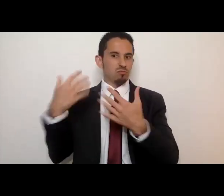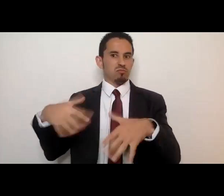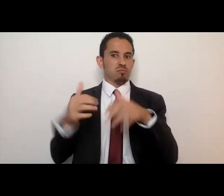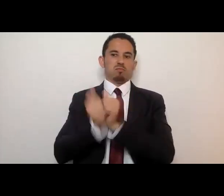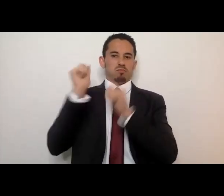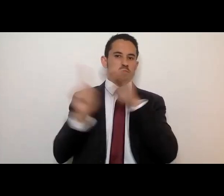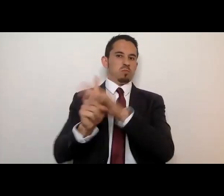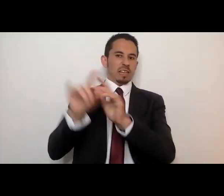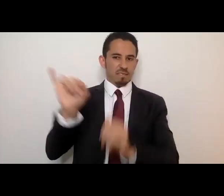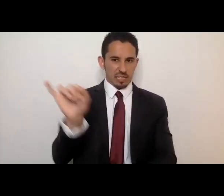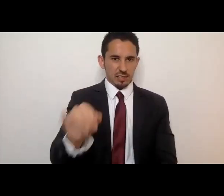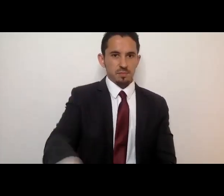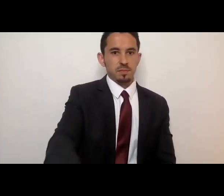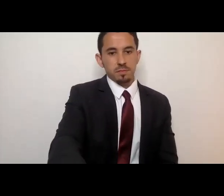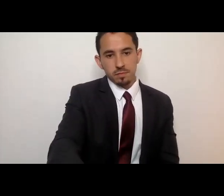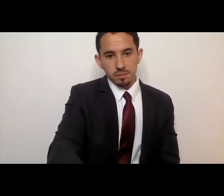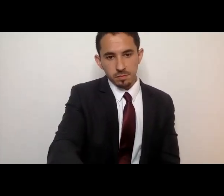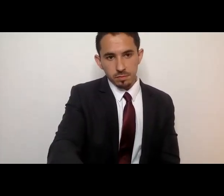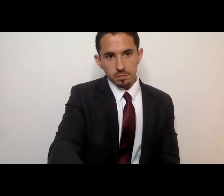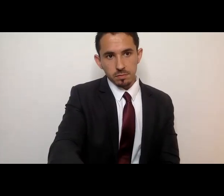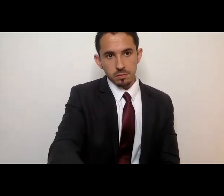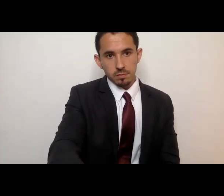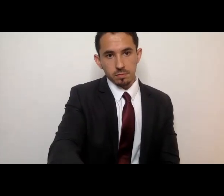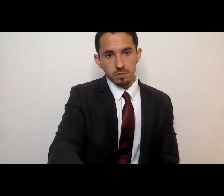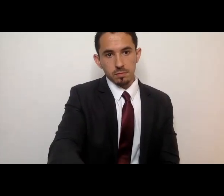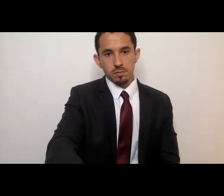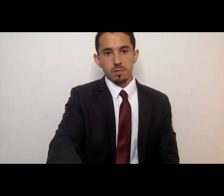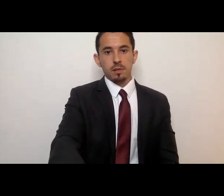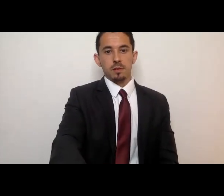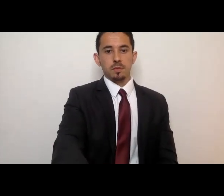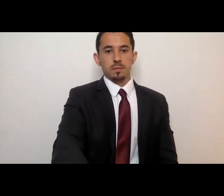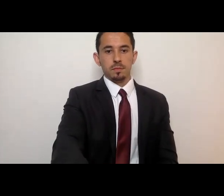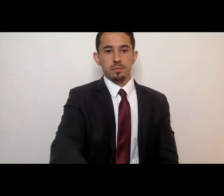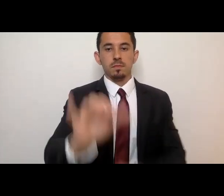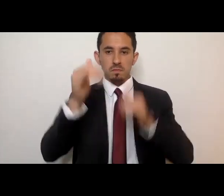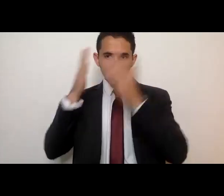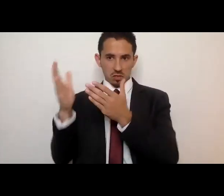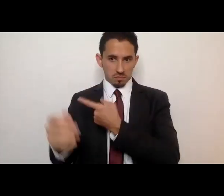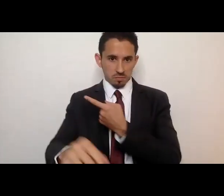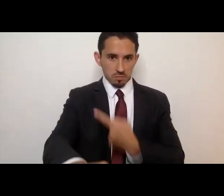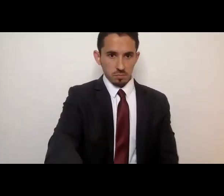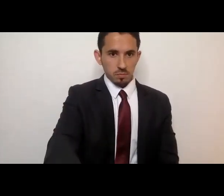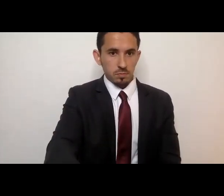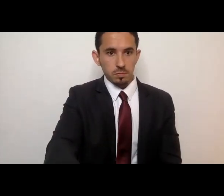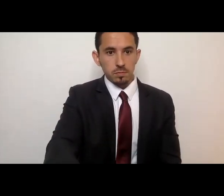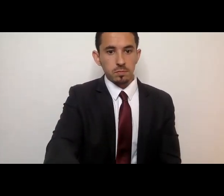Amblyoma cahinense, which is the second largest tick and the tick with the largest number of infected ticks.